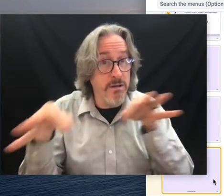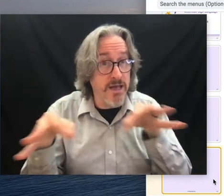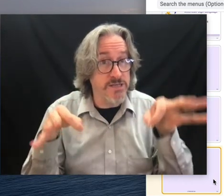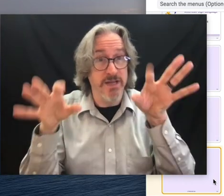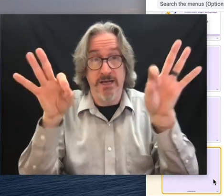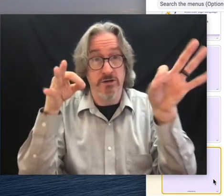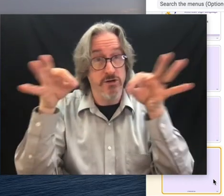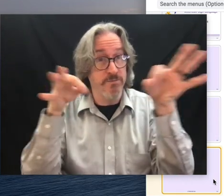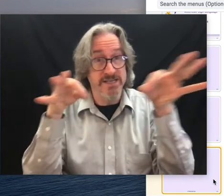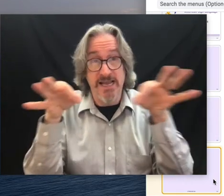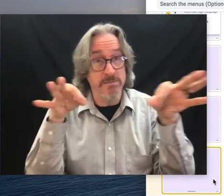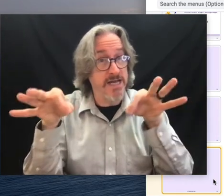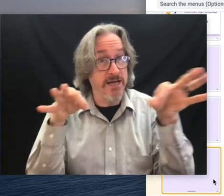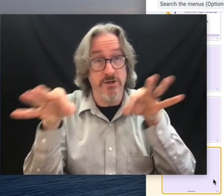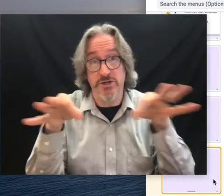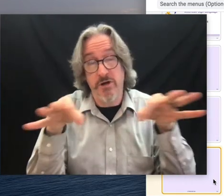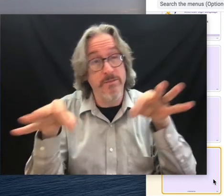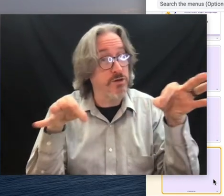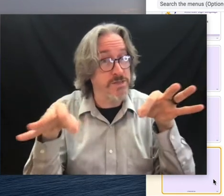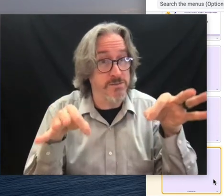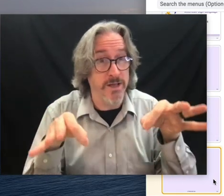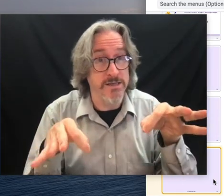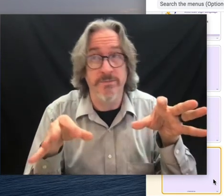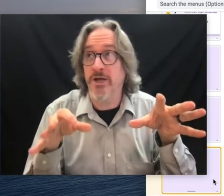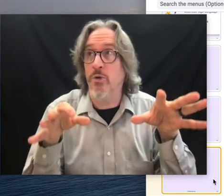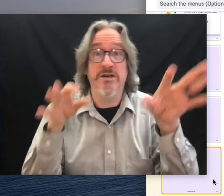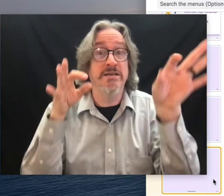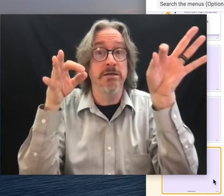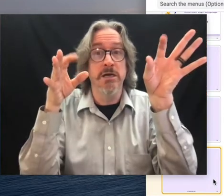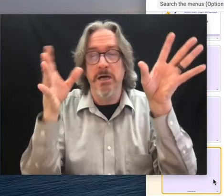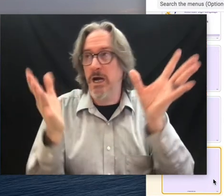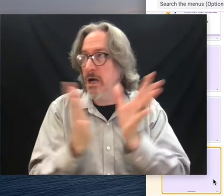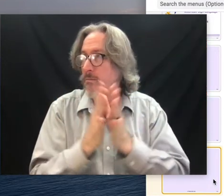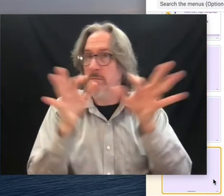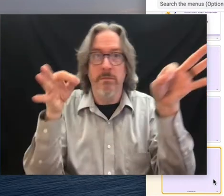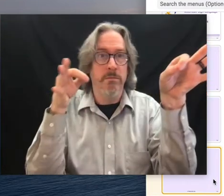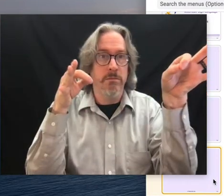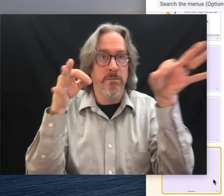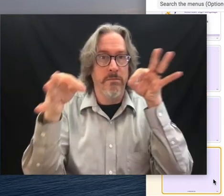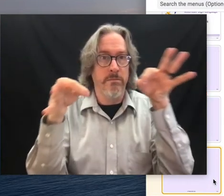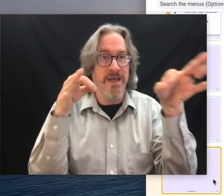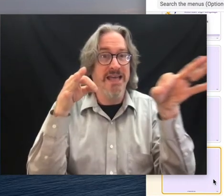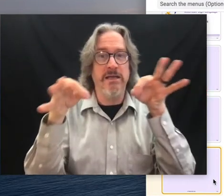describe, explain. They're the same sign, to describe or to explain something, or